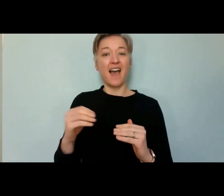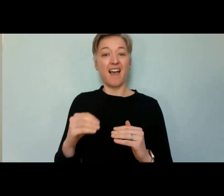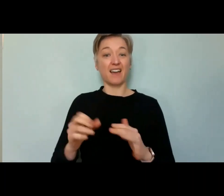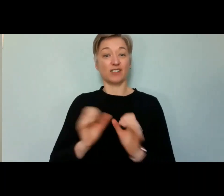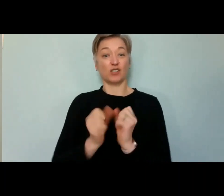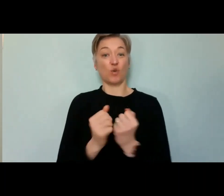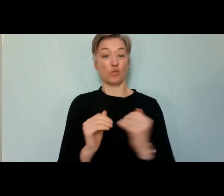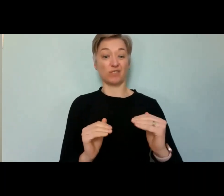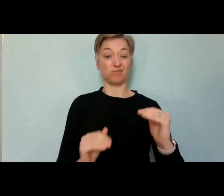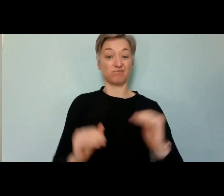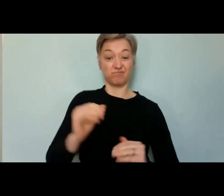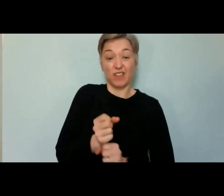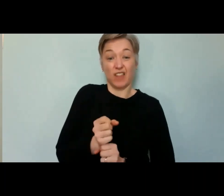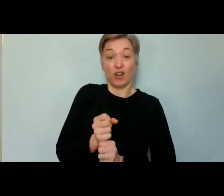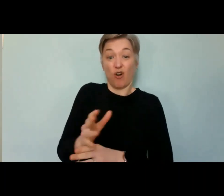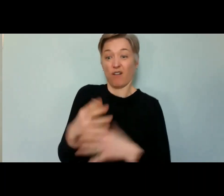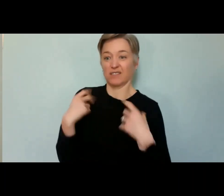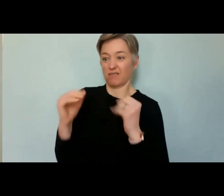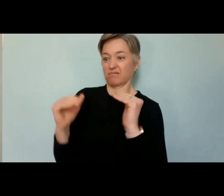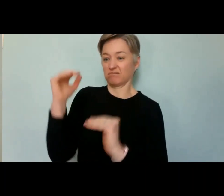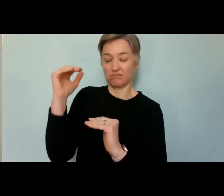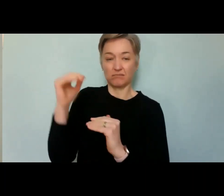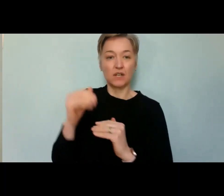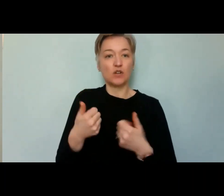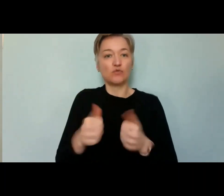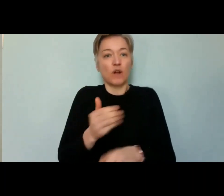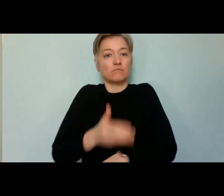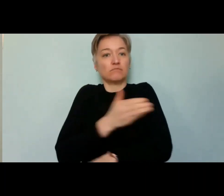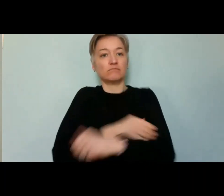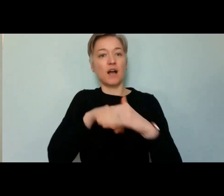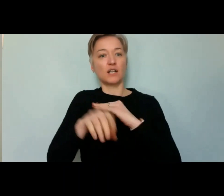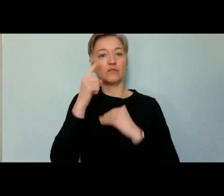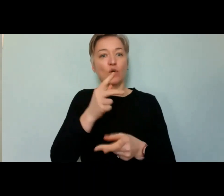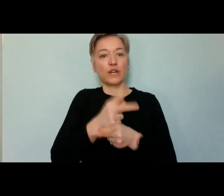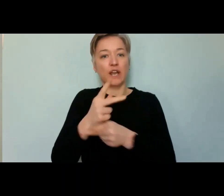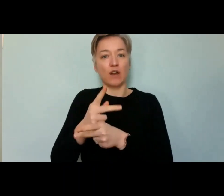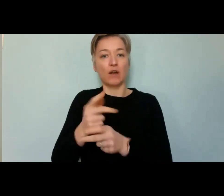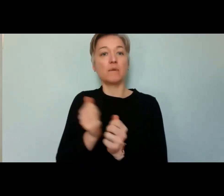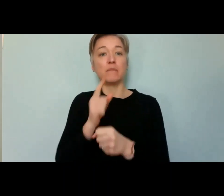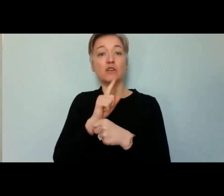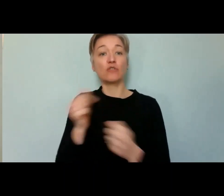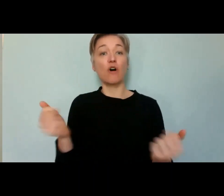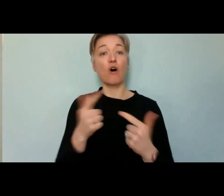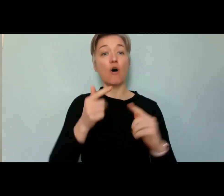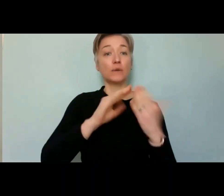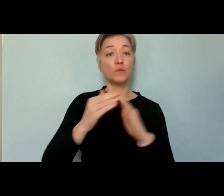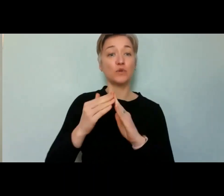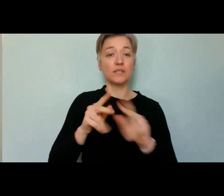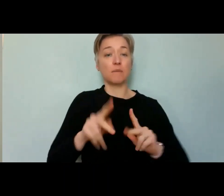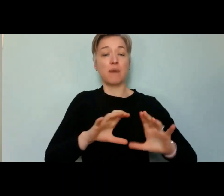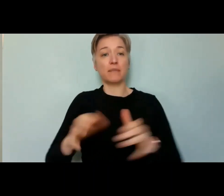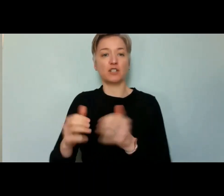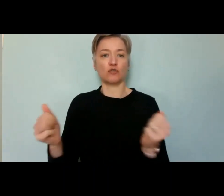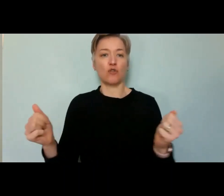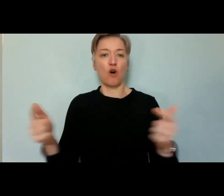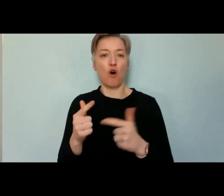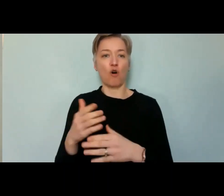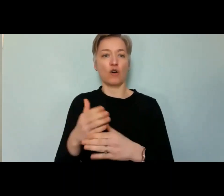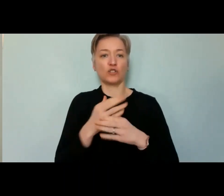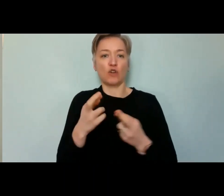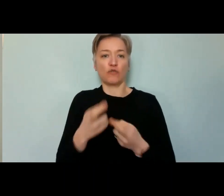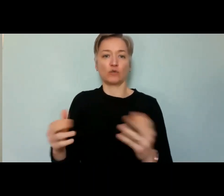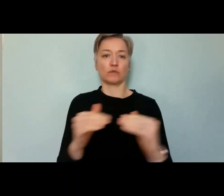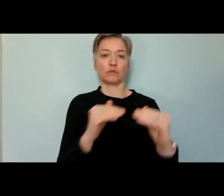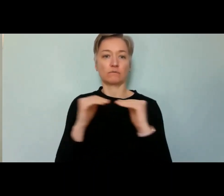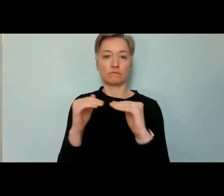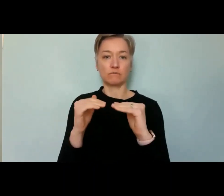them, and access to care issues to ensure that all communities and populations equitably share resources. And